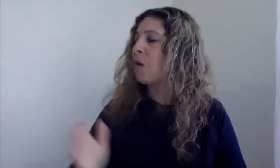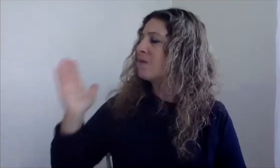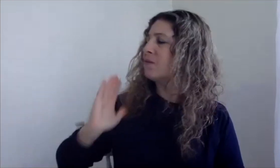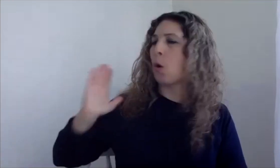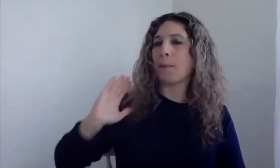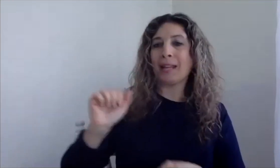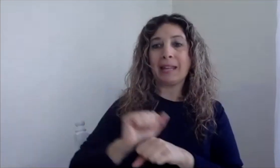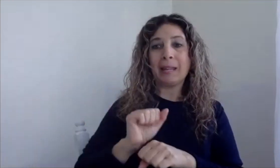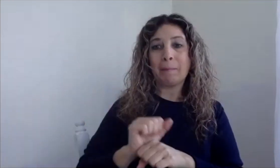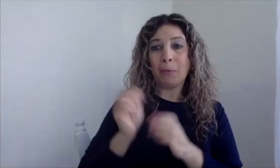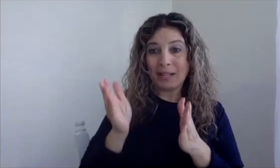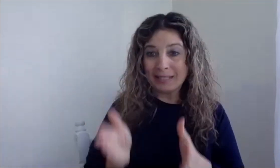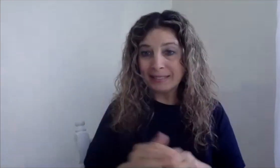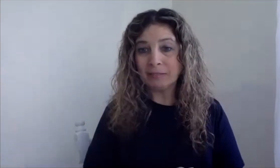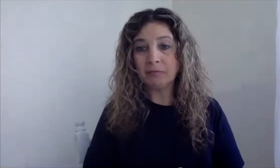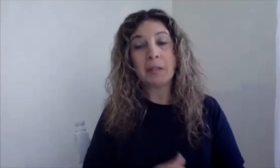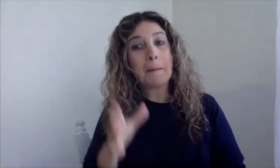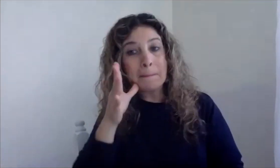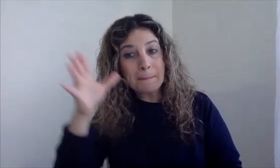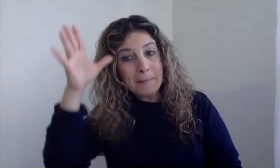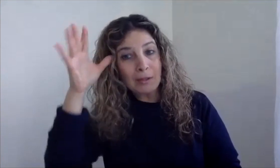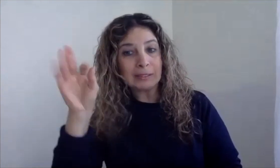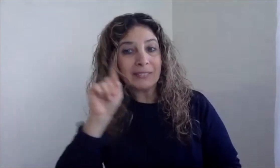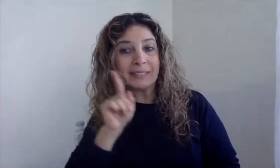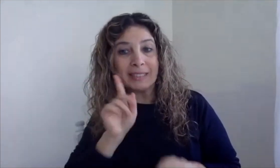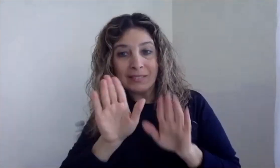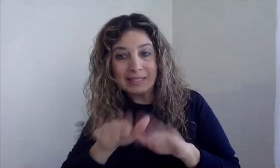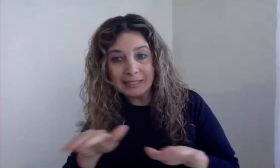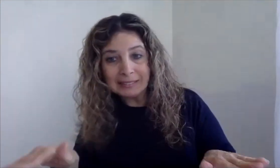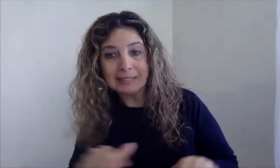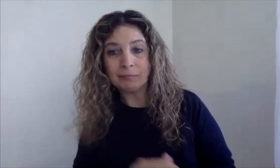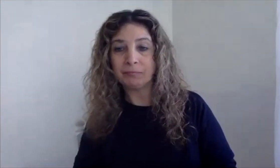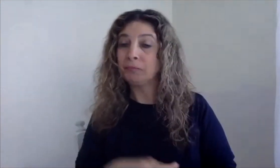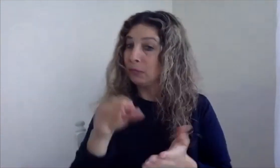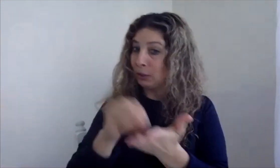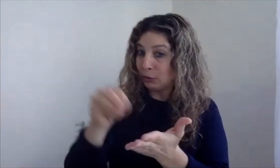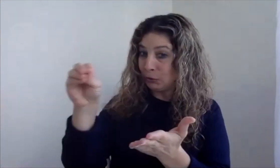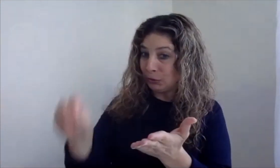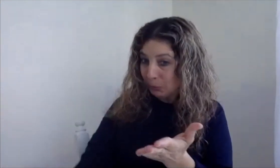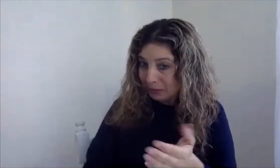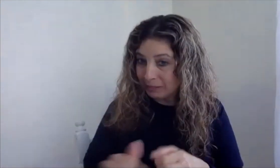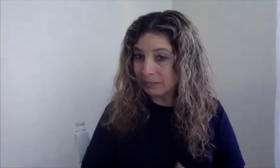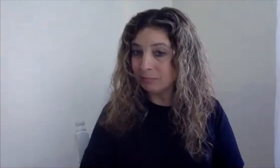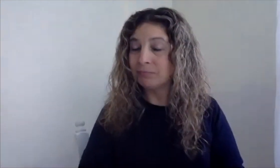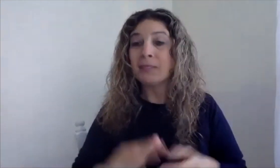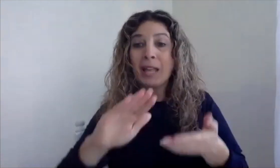want to be transparent with the community, parents of deaf children, employees, former